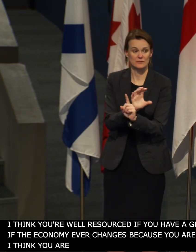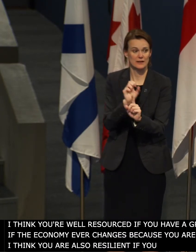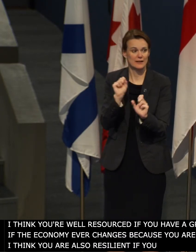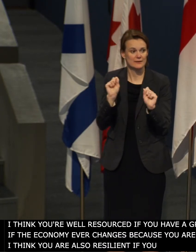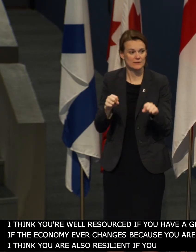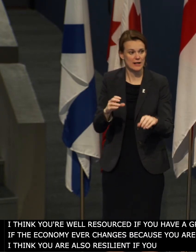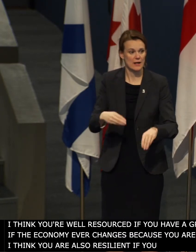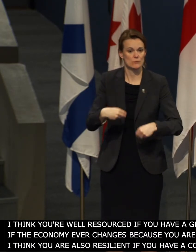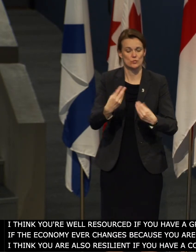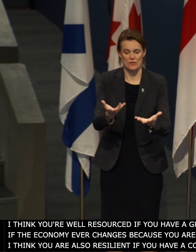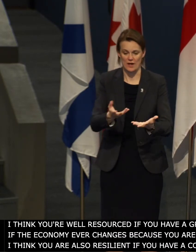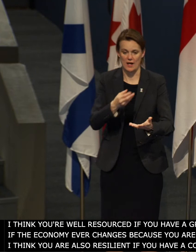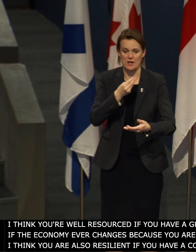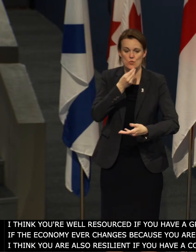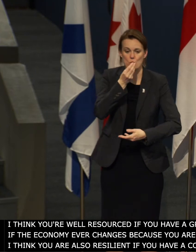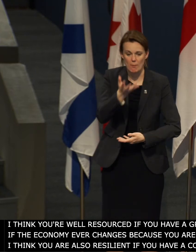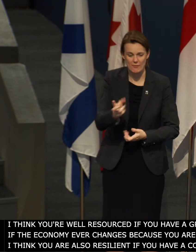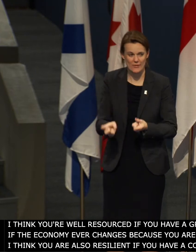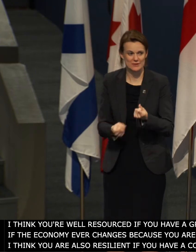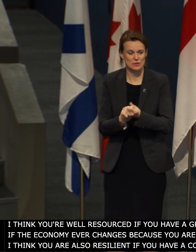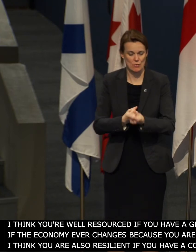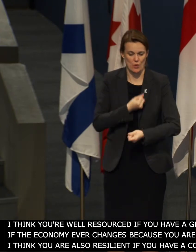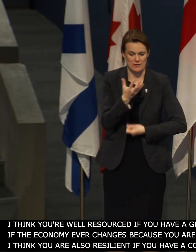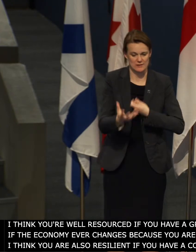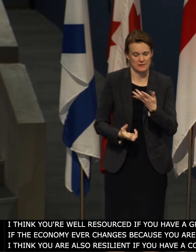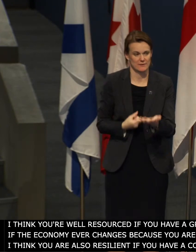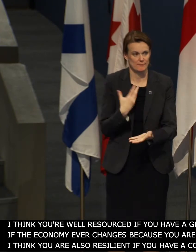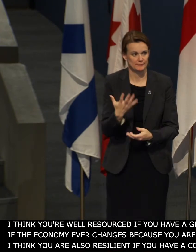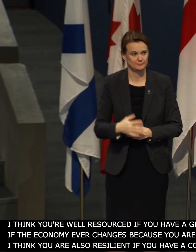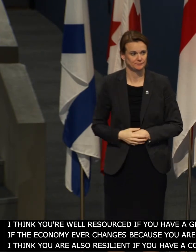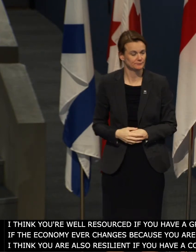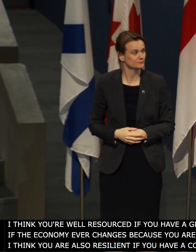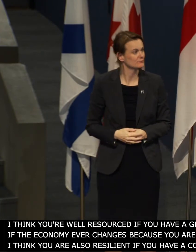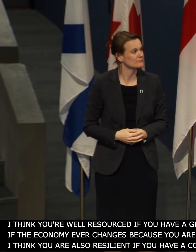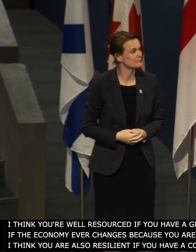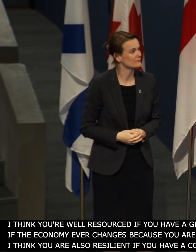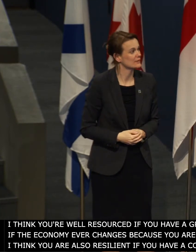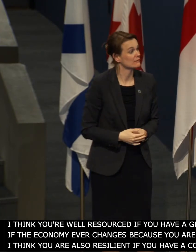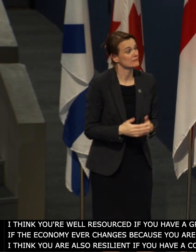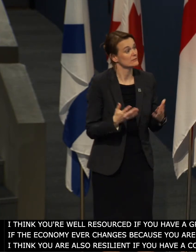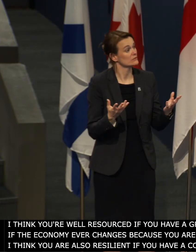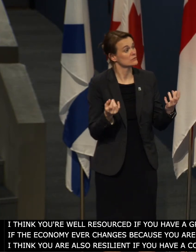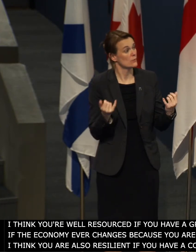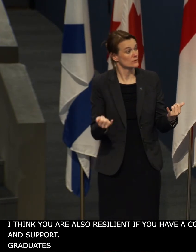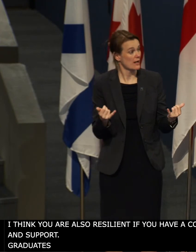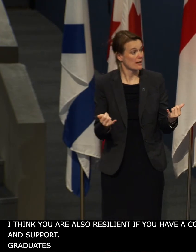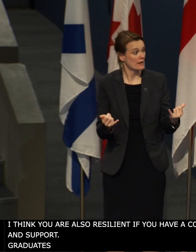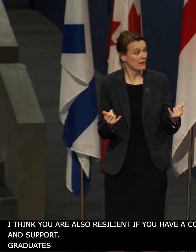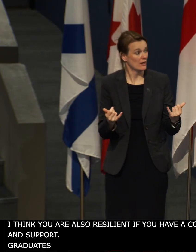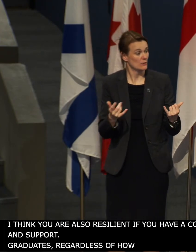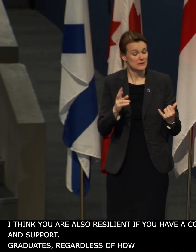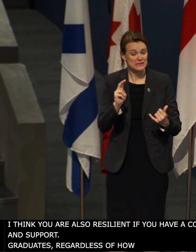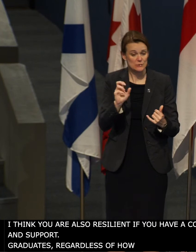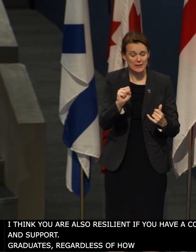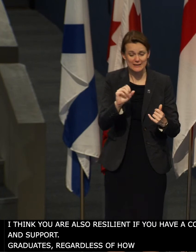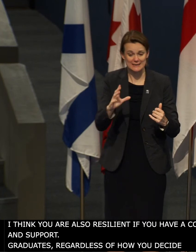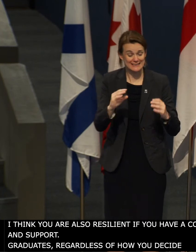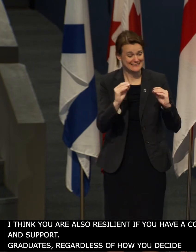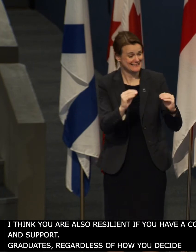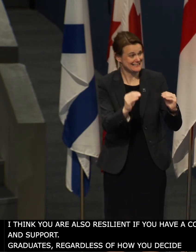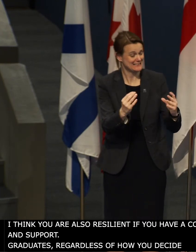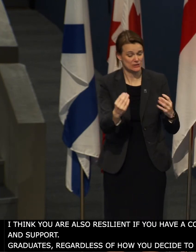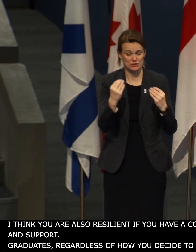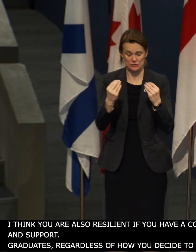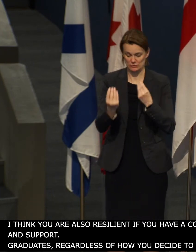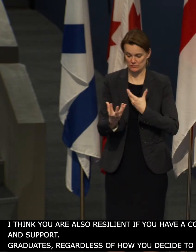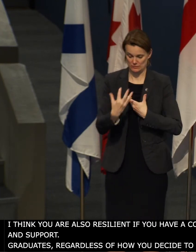warmth and support. So graduates, regardless of how you decide to use the excellent education